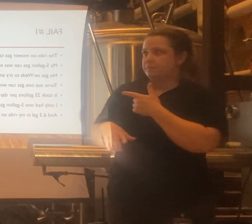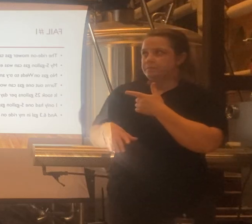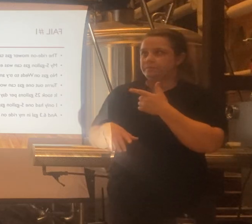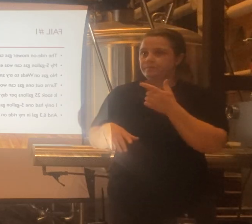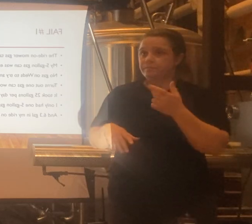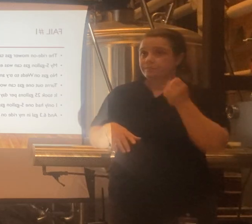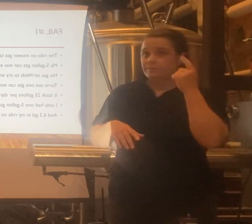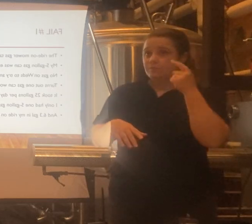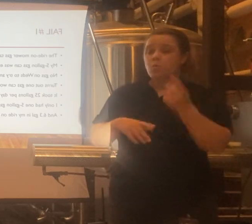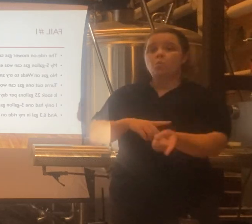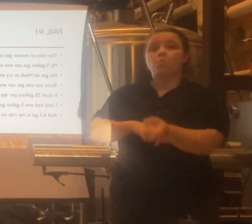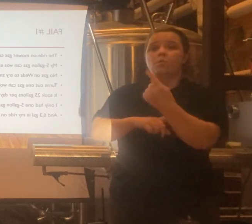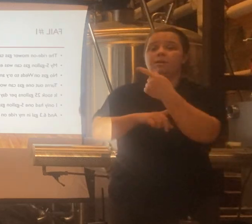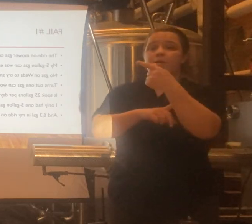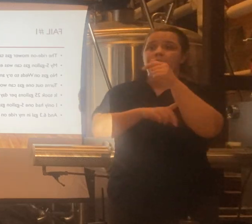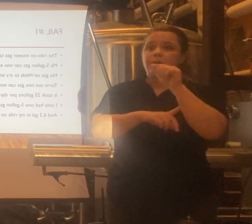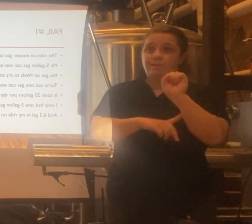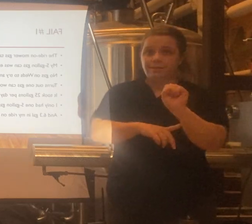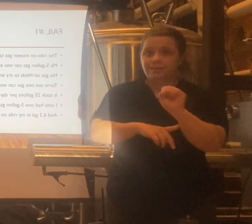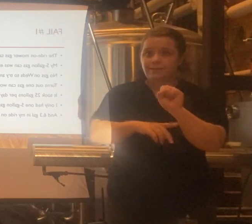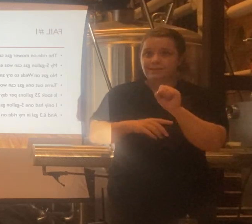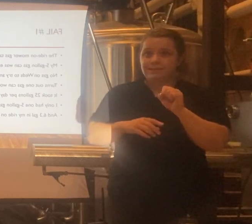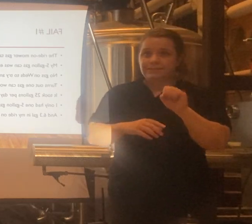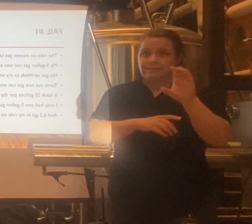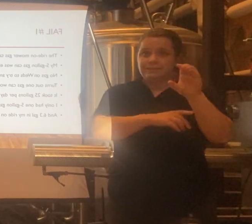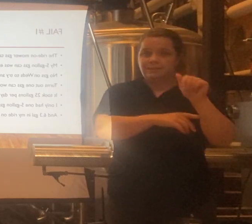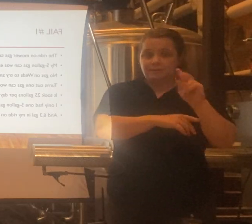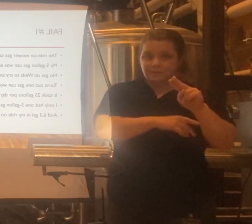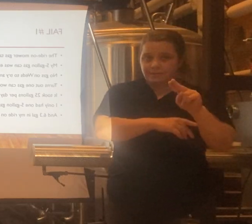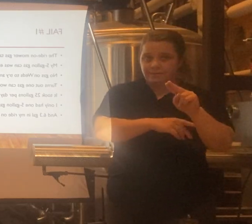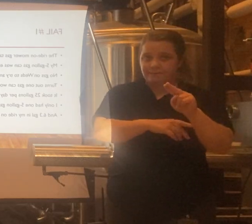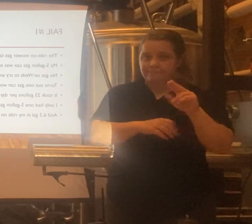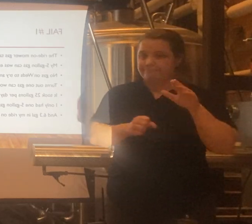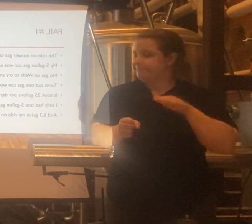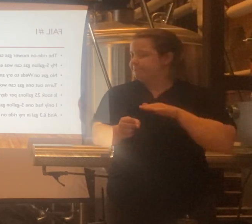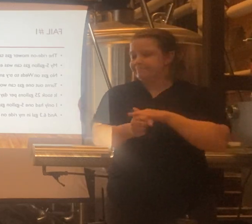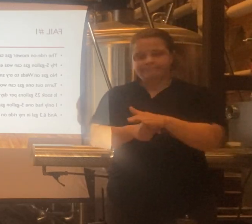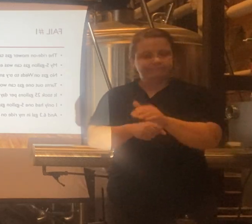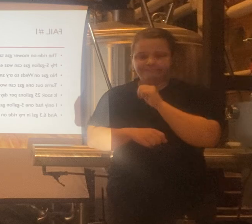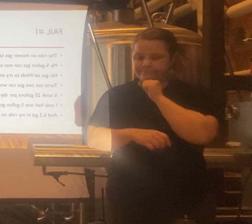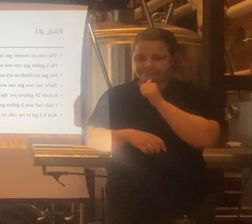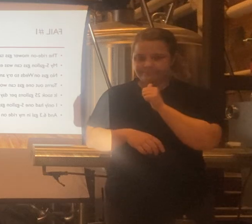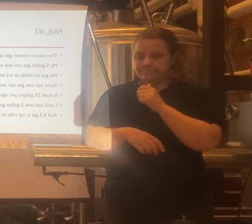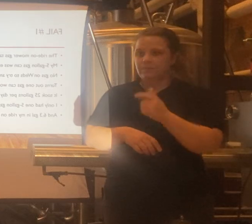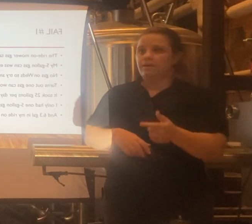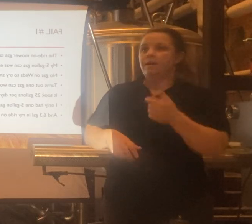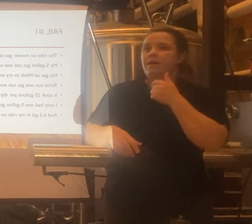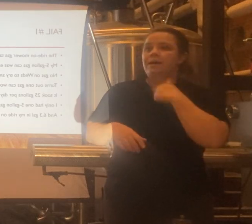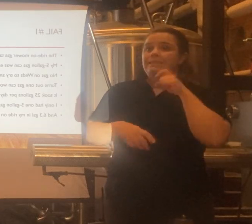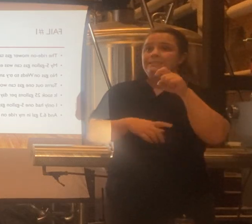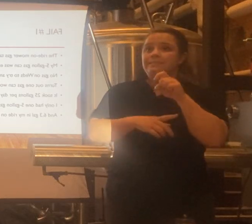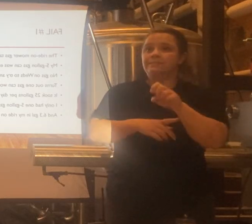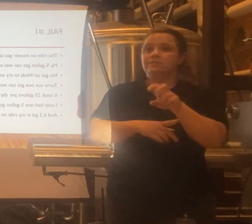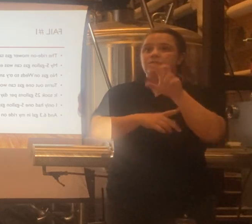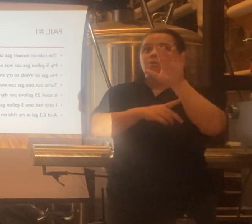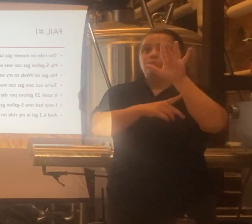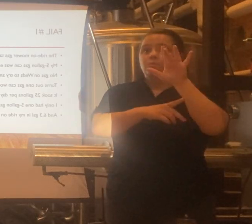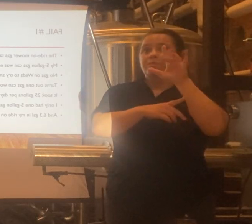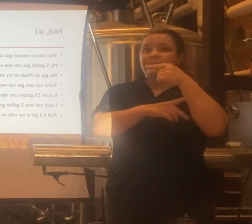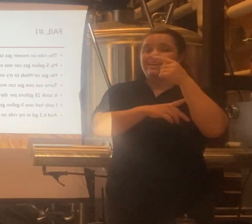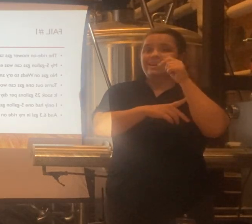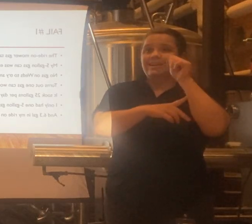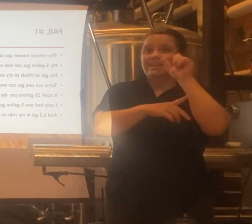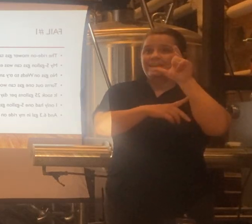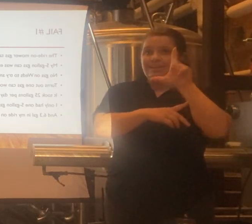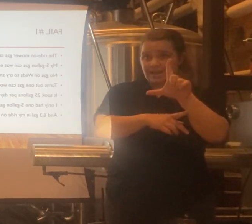would not have been enough. It took me 25 gallons of gasoline to run that 12,000 watt